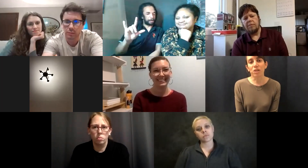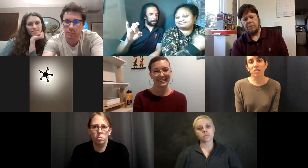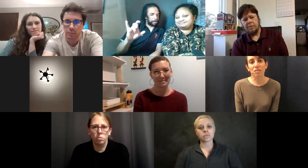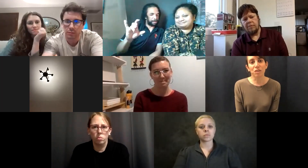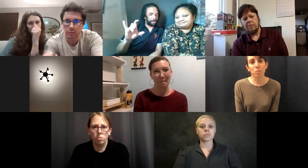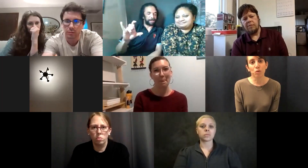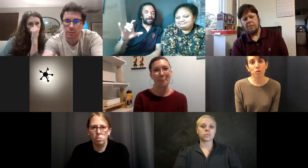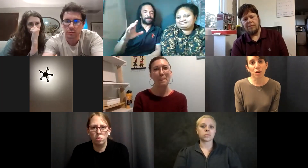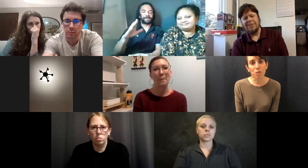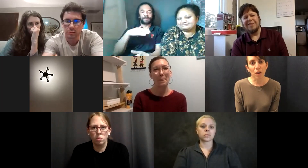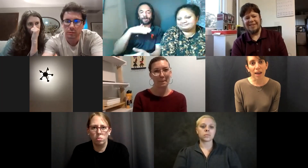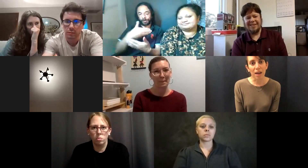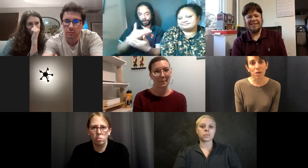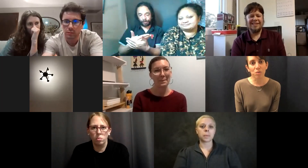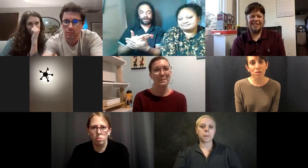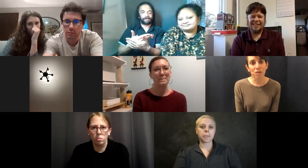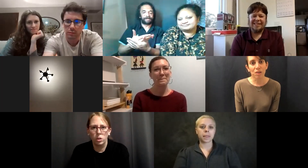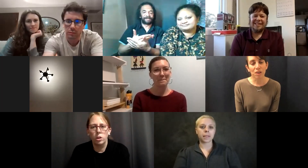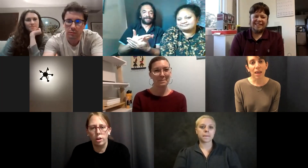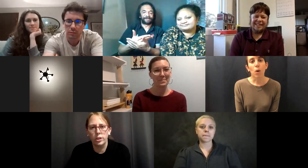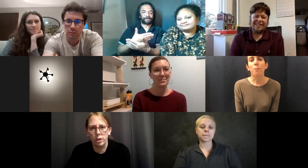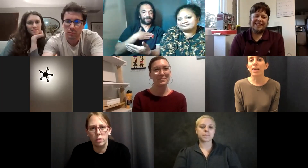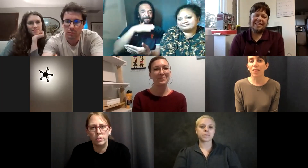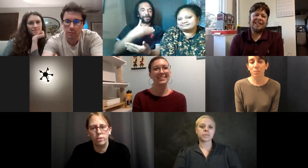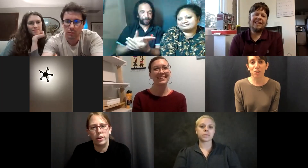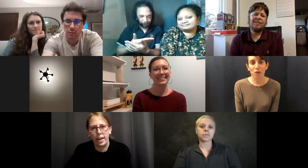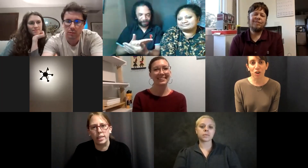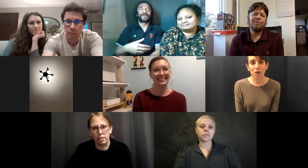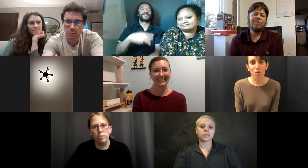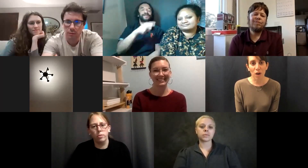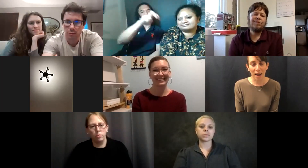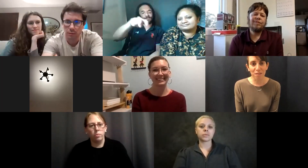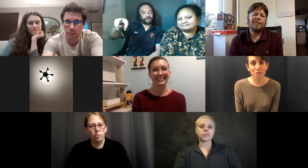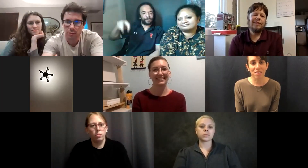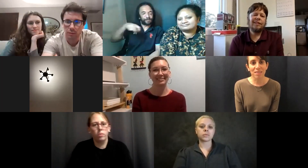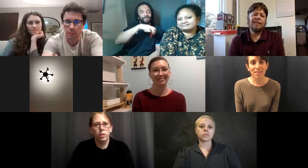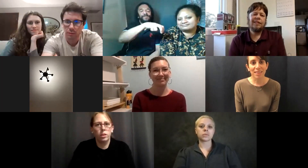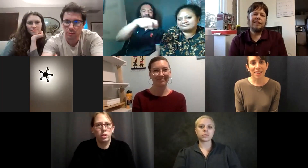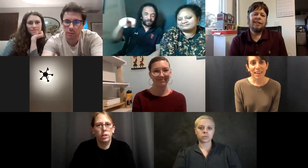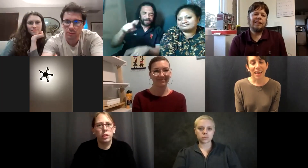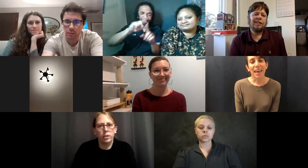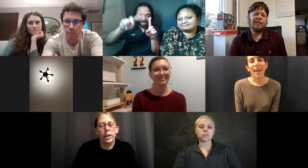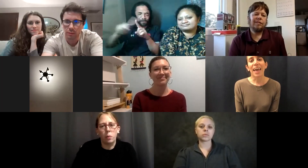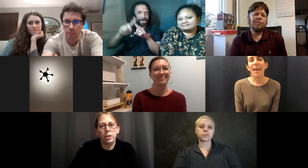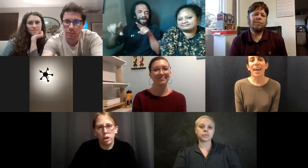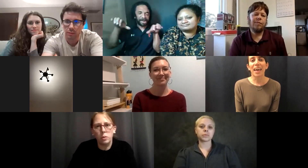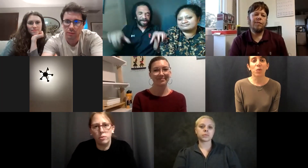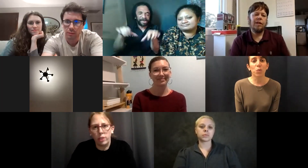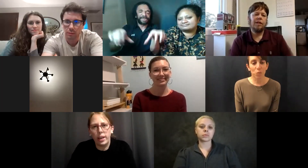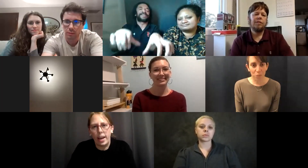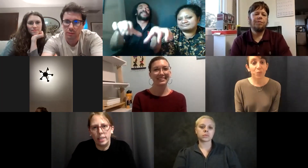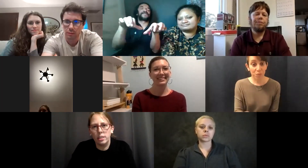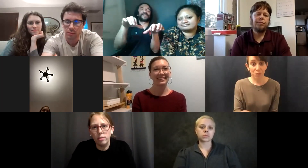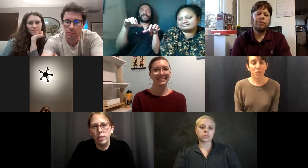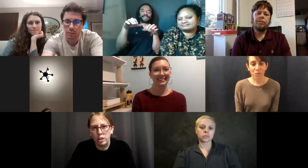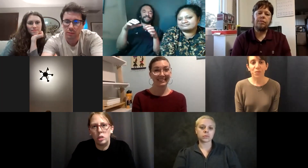I was moving around, and then my daughter arrived. And Yeah, our daughter